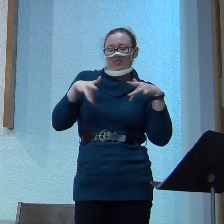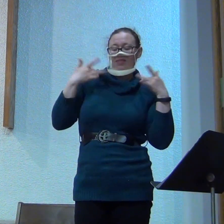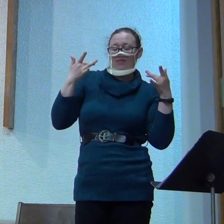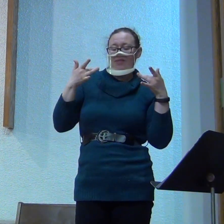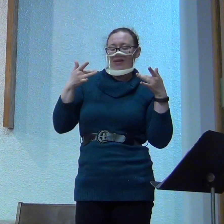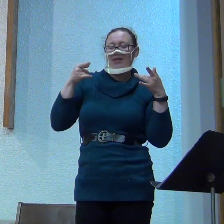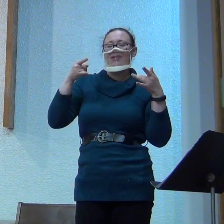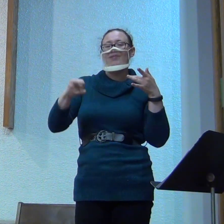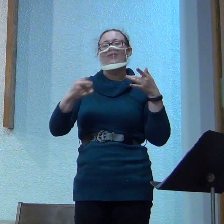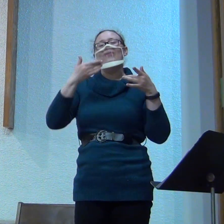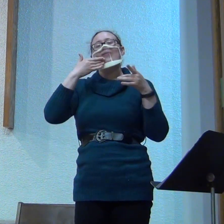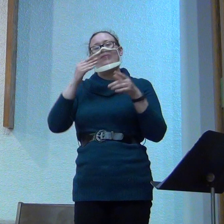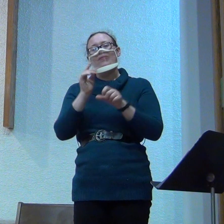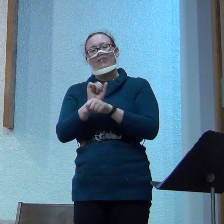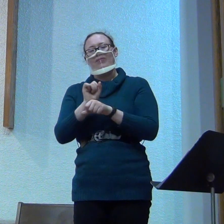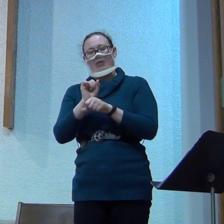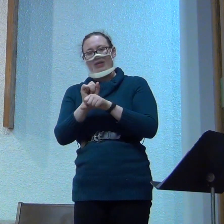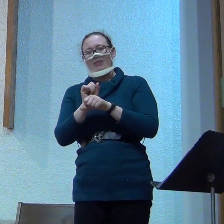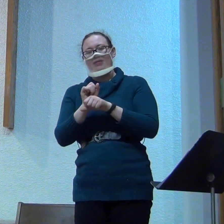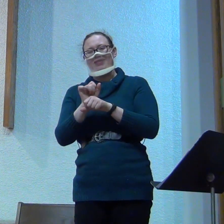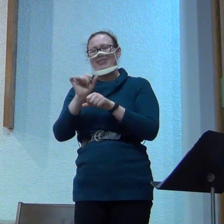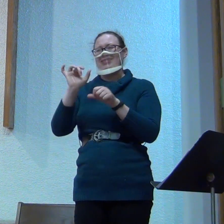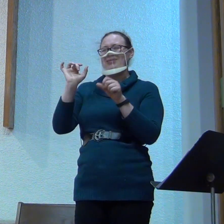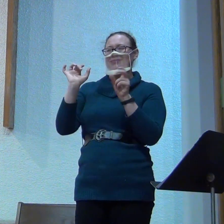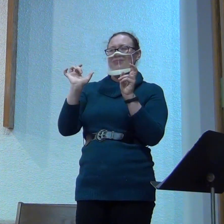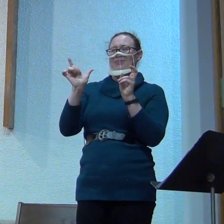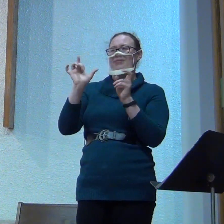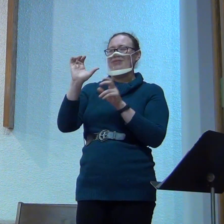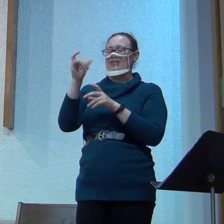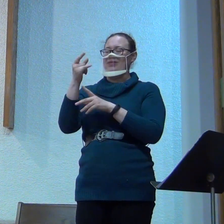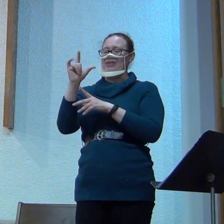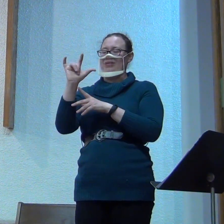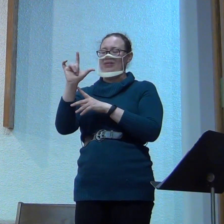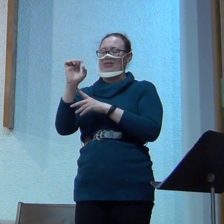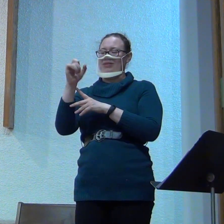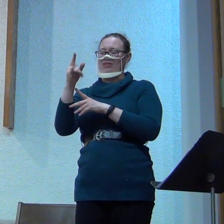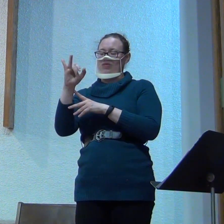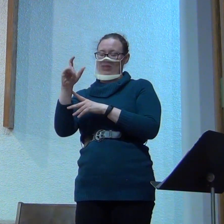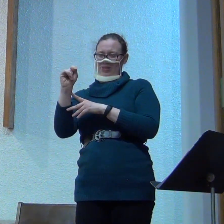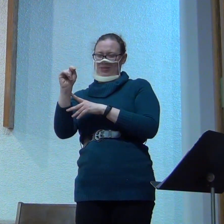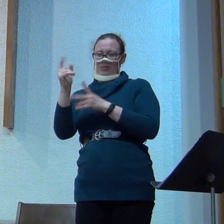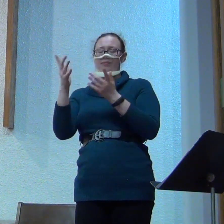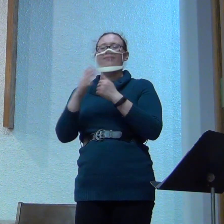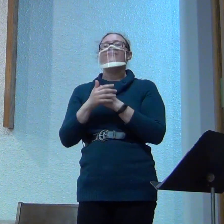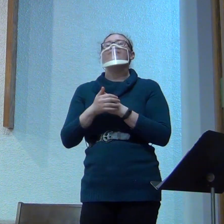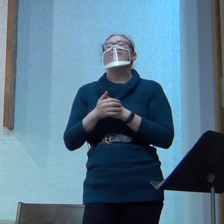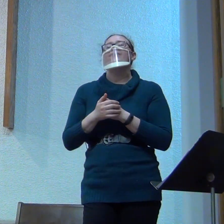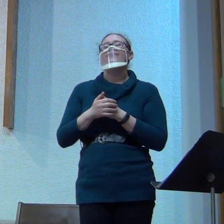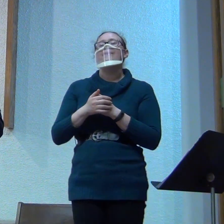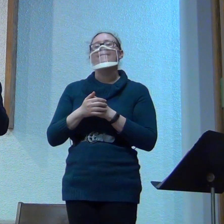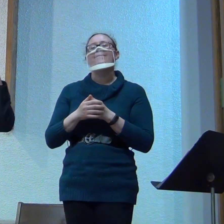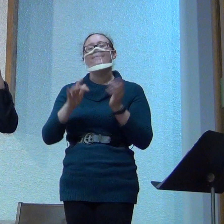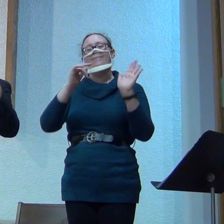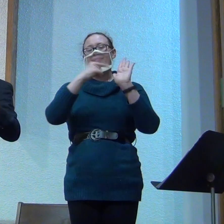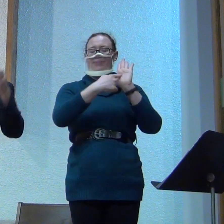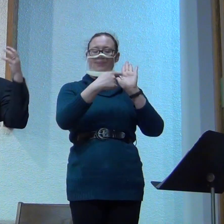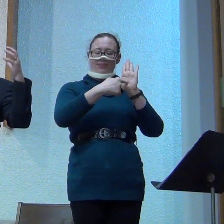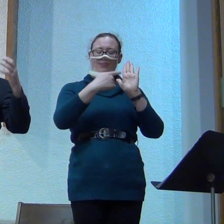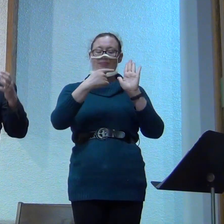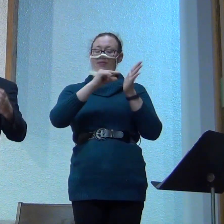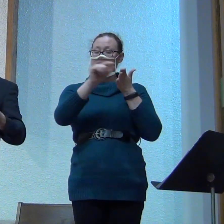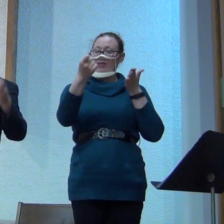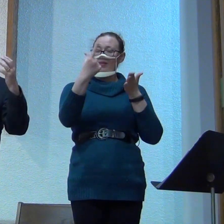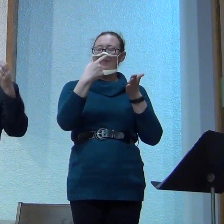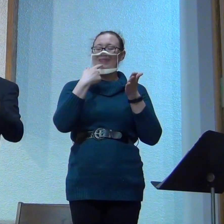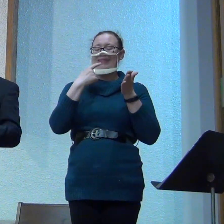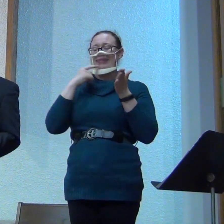word. First reason, this was the first, he says in verse 11, of the